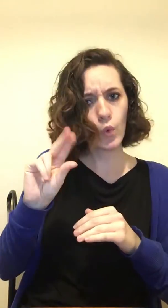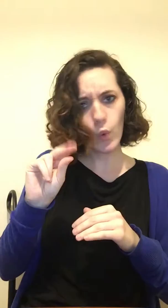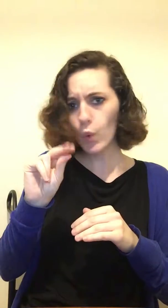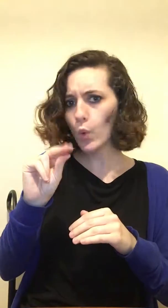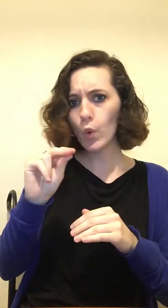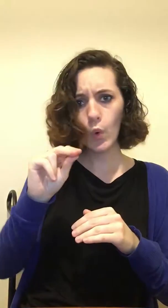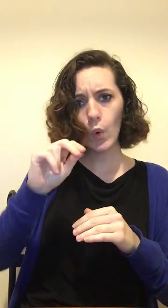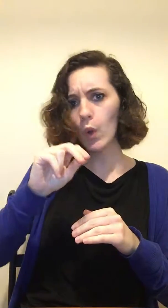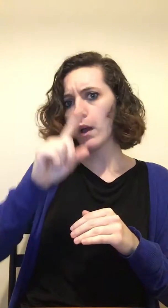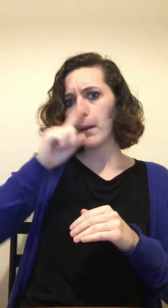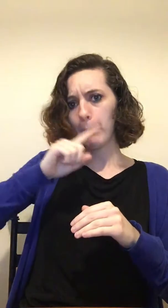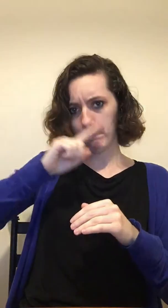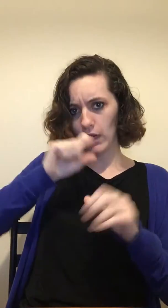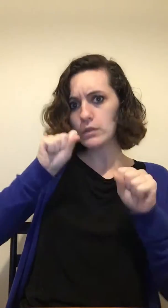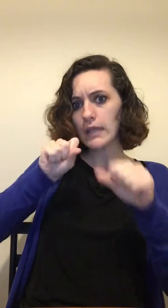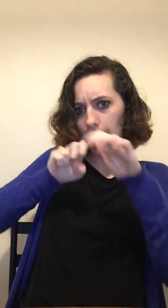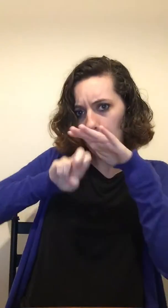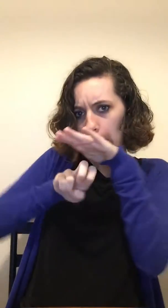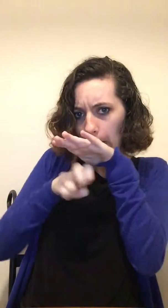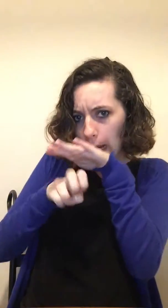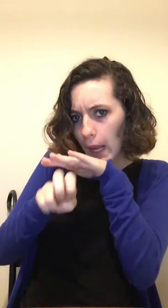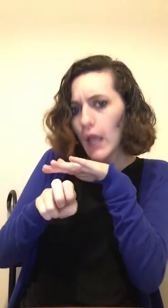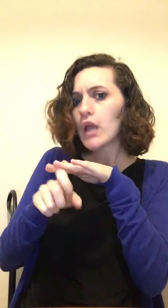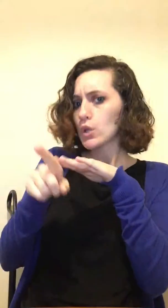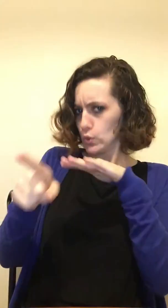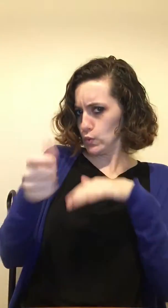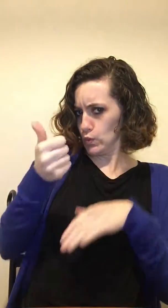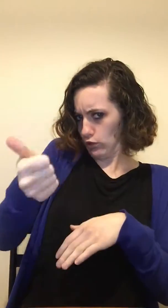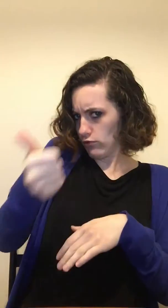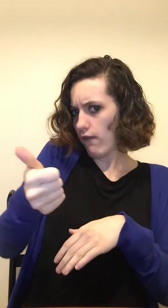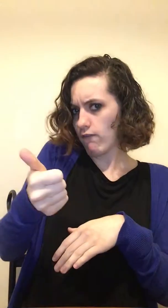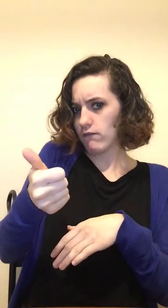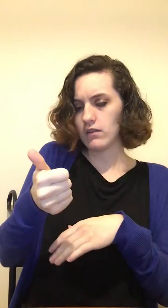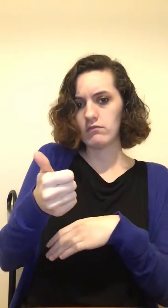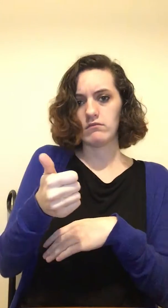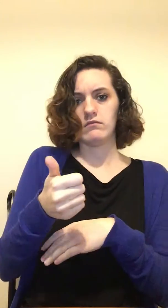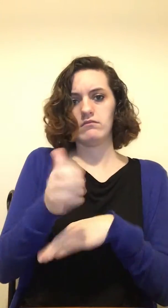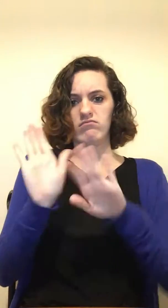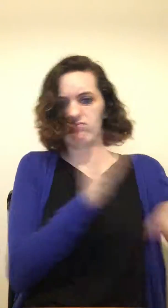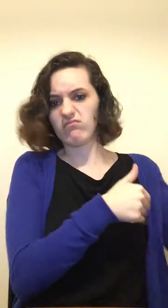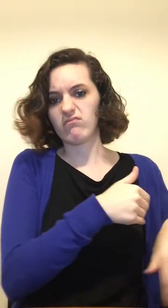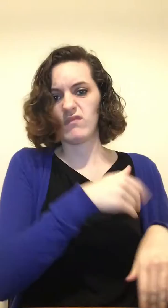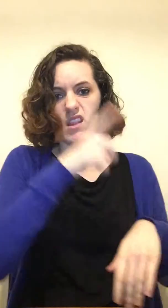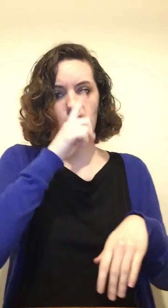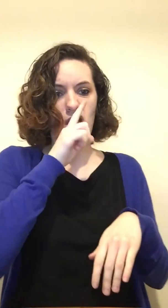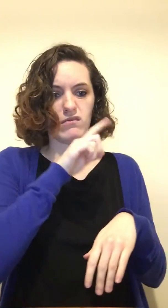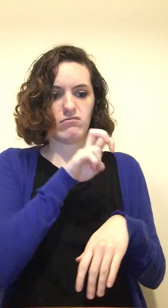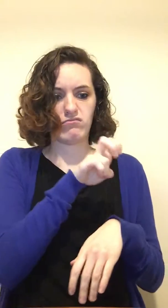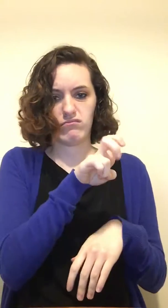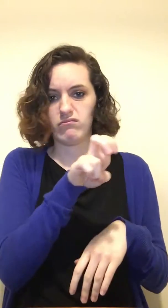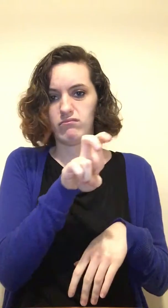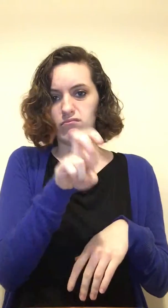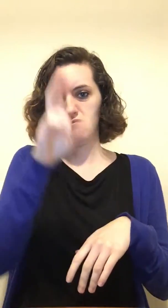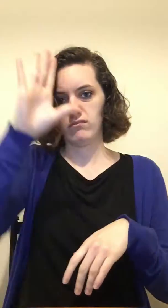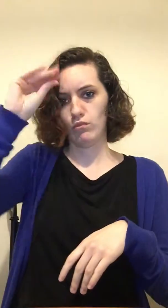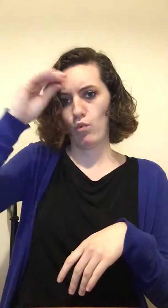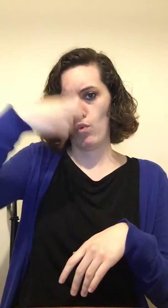it." The mouse went to his other friend, the he-goat, and said,